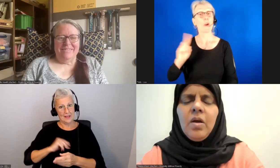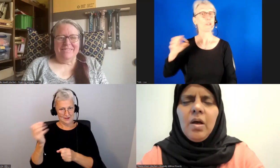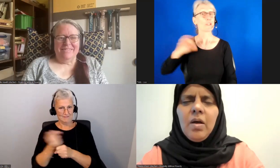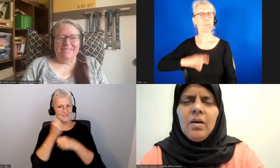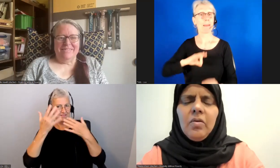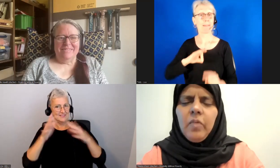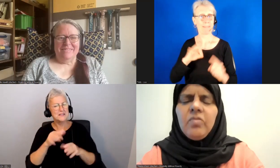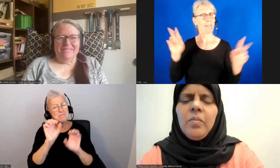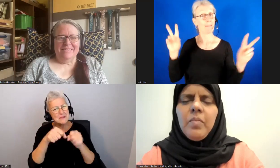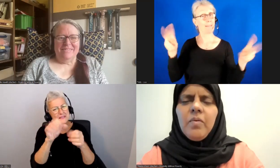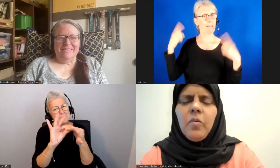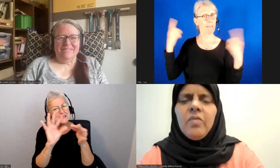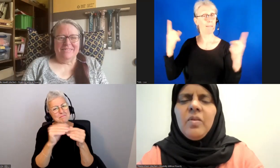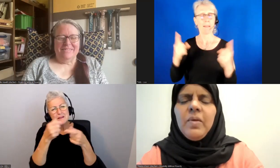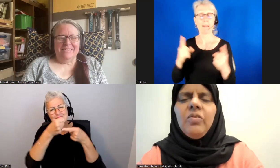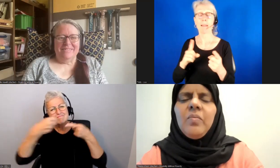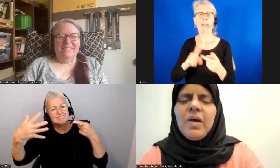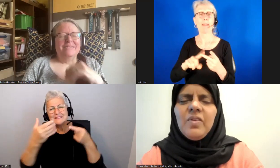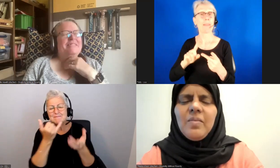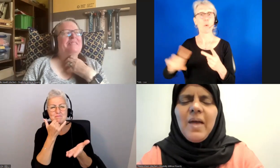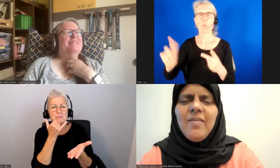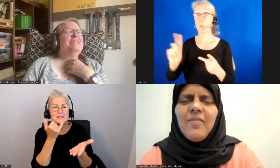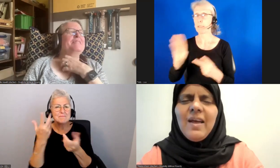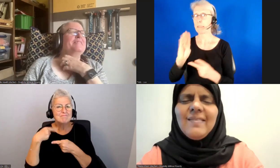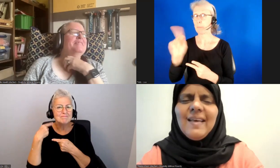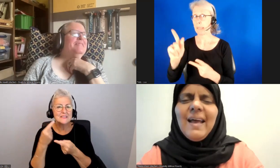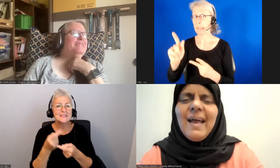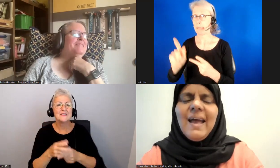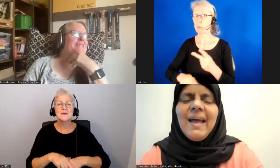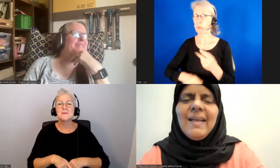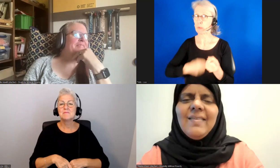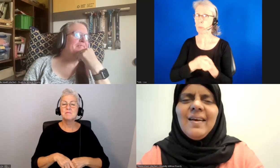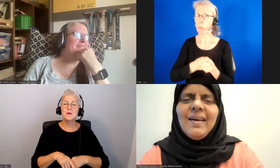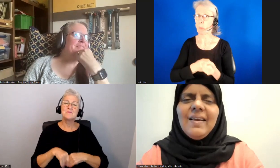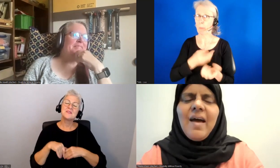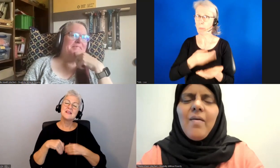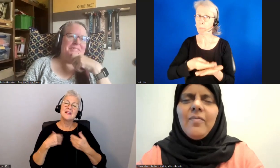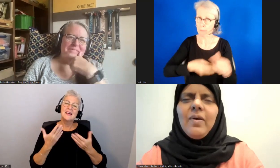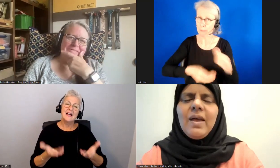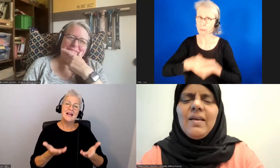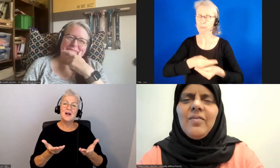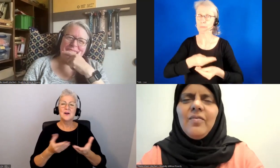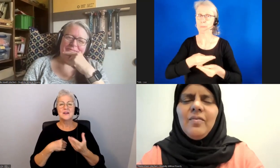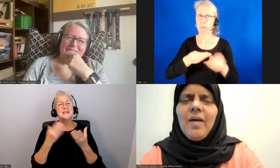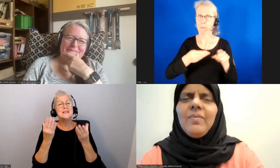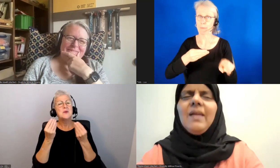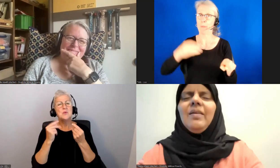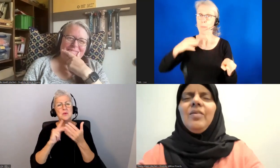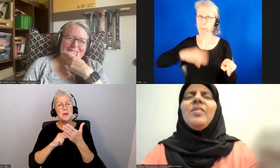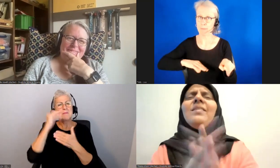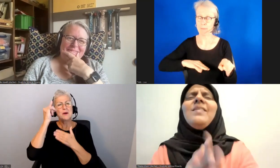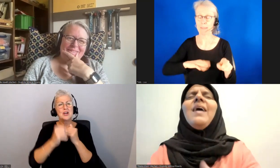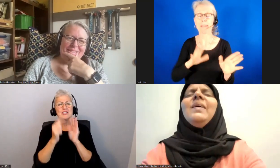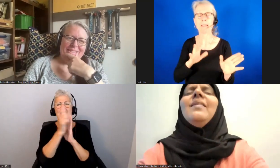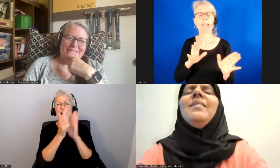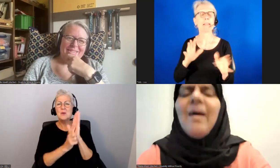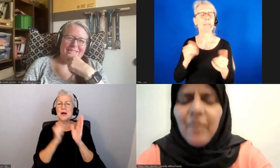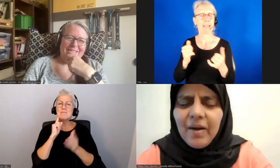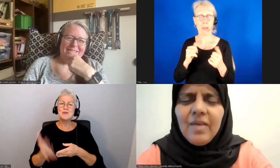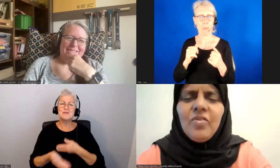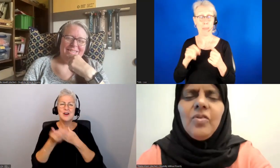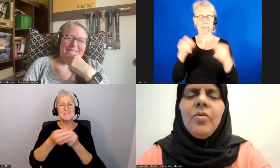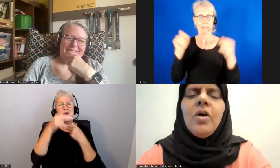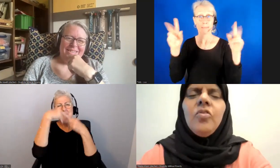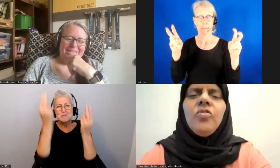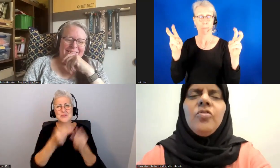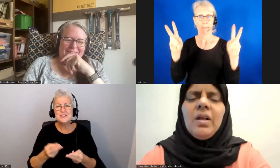to, where's the bill to budget the benefit, and now I'm getting a little tongue tied because now